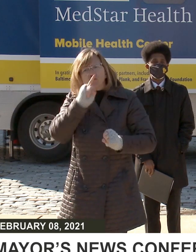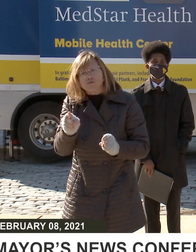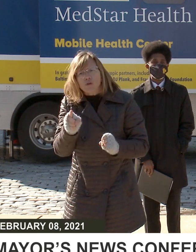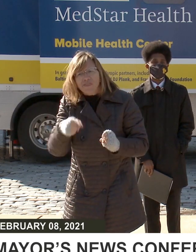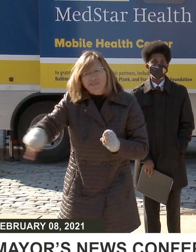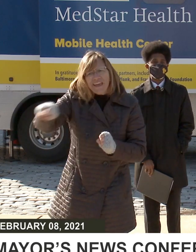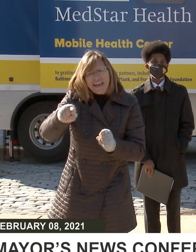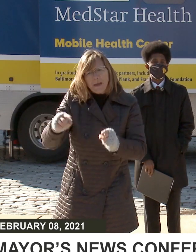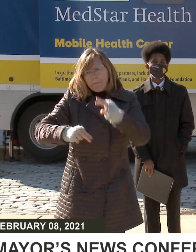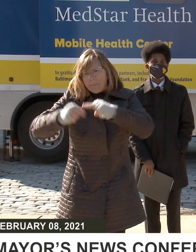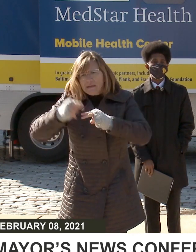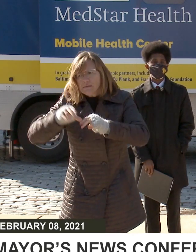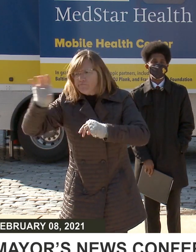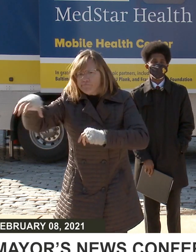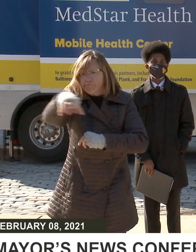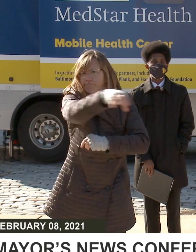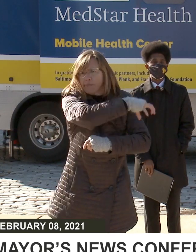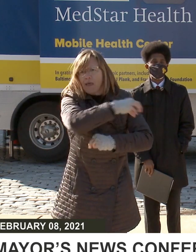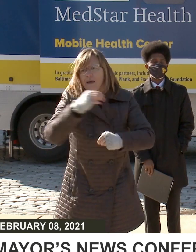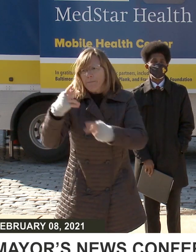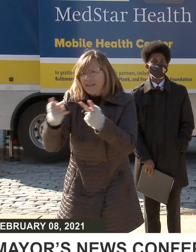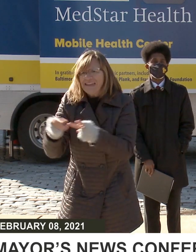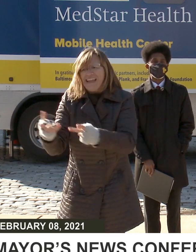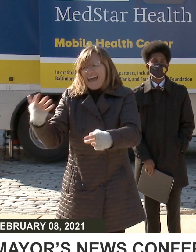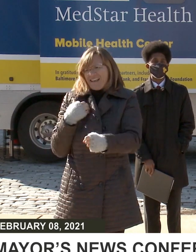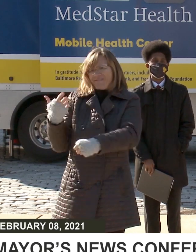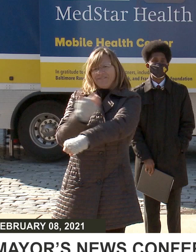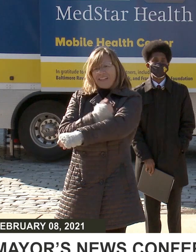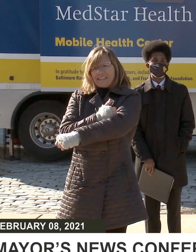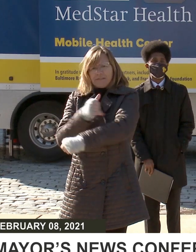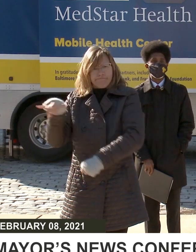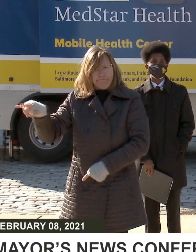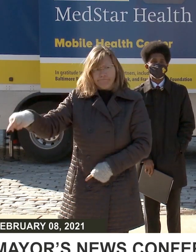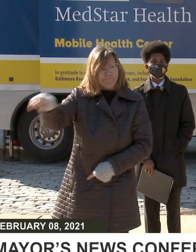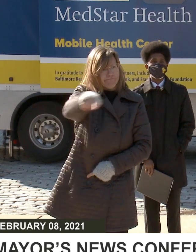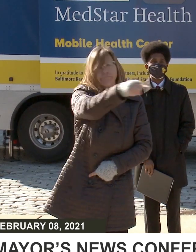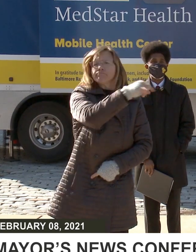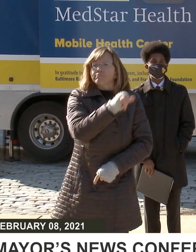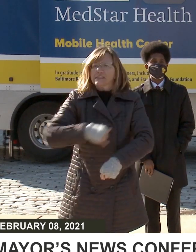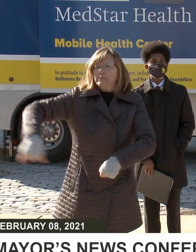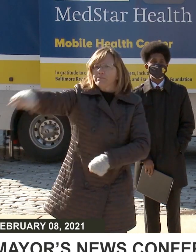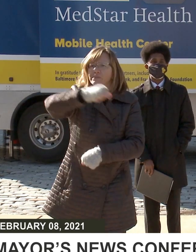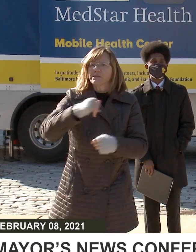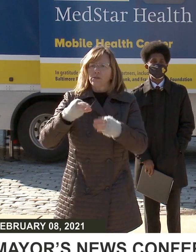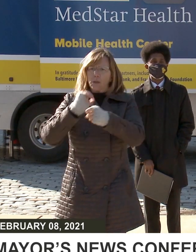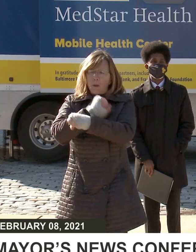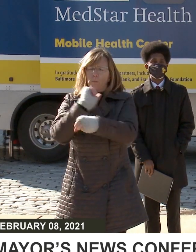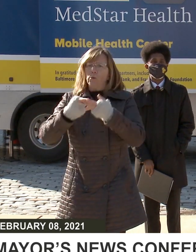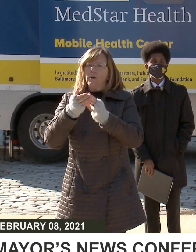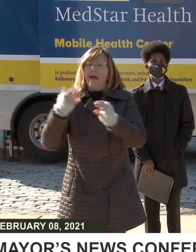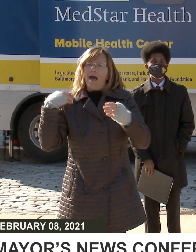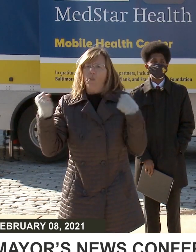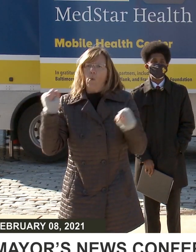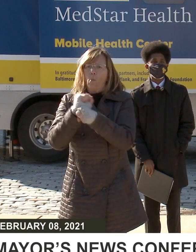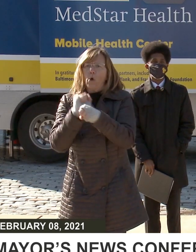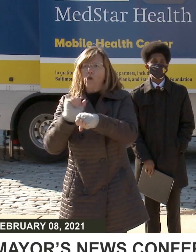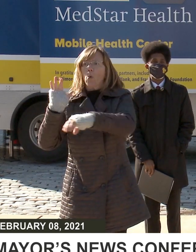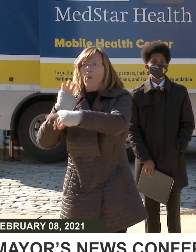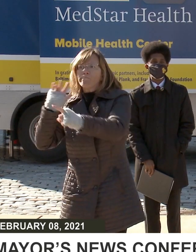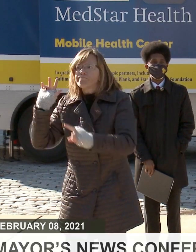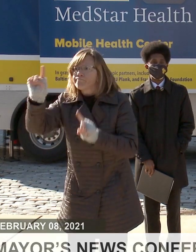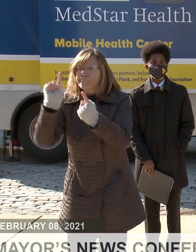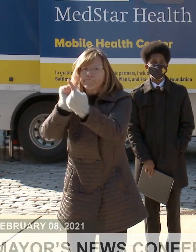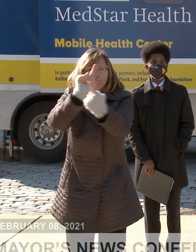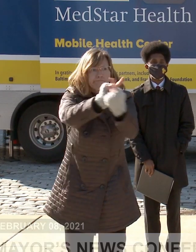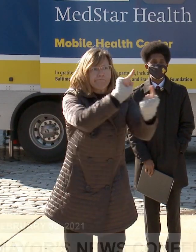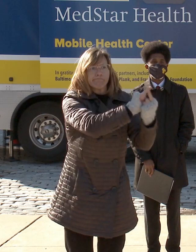are aware of the opportunity to receive a vaccination where they live, our community health workers will visit these sites days or weeks before our scheduled clinic